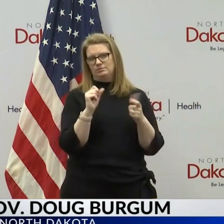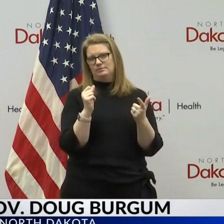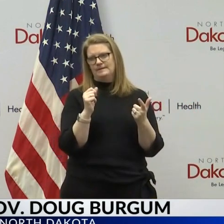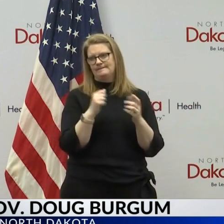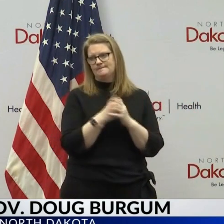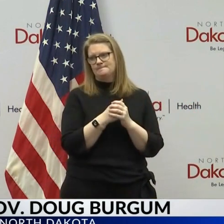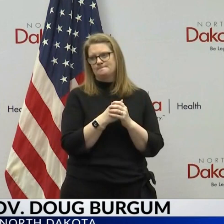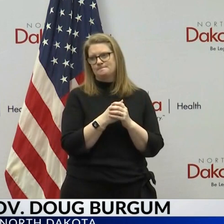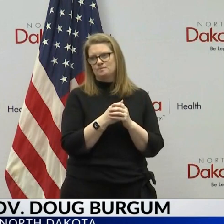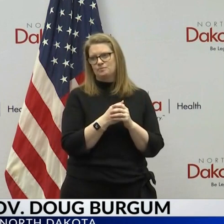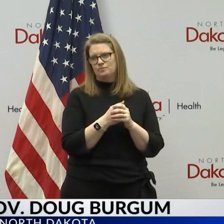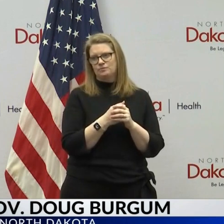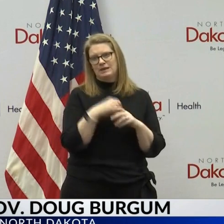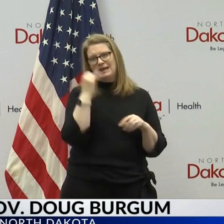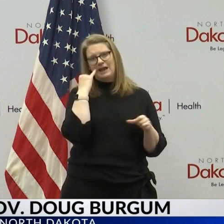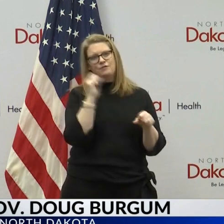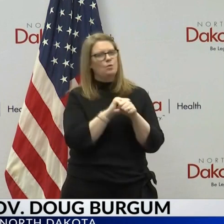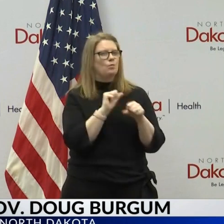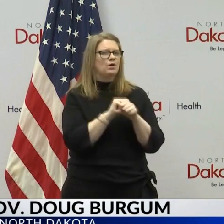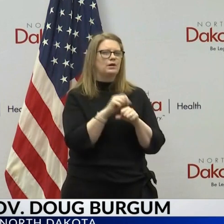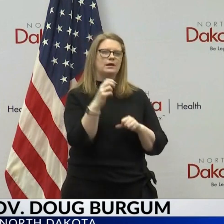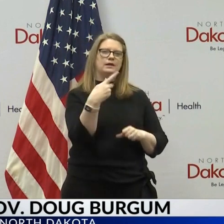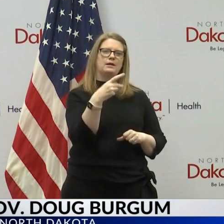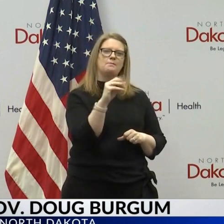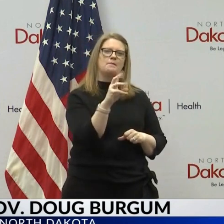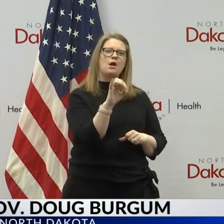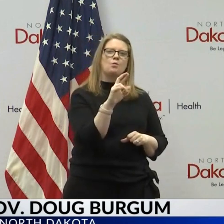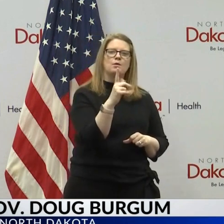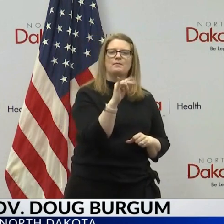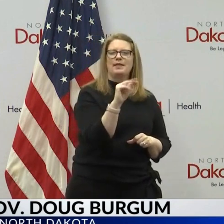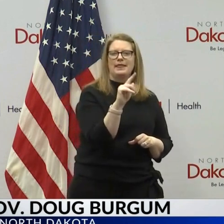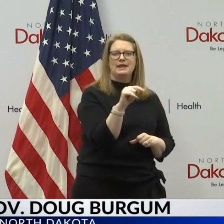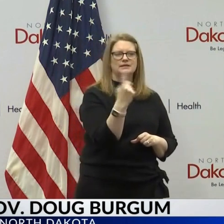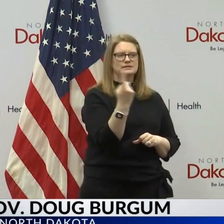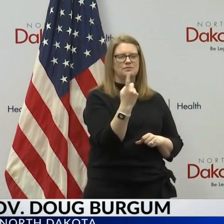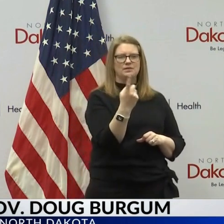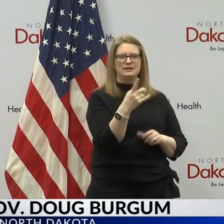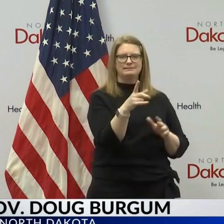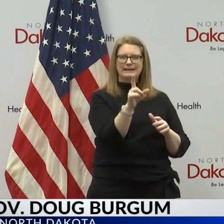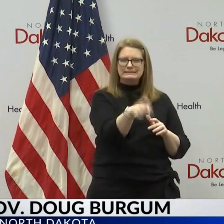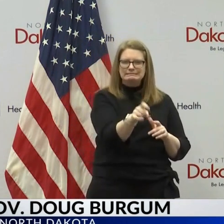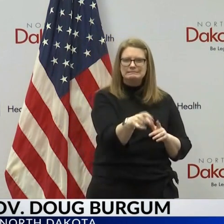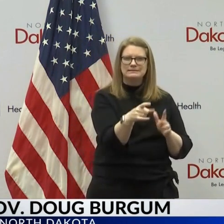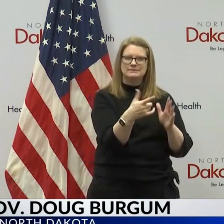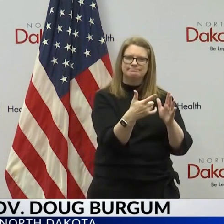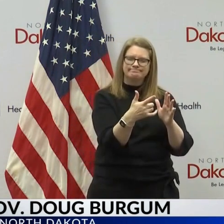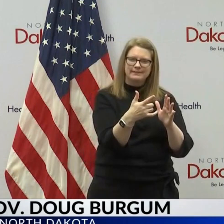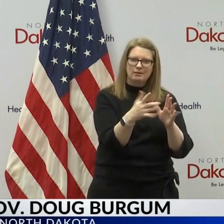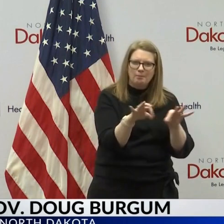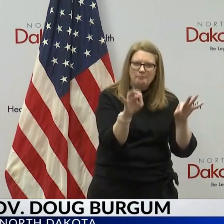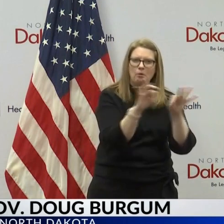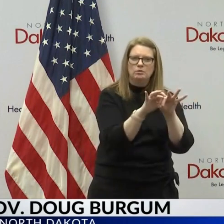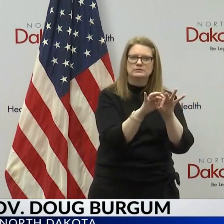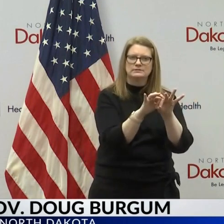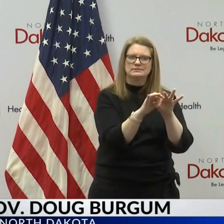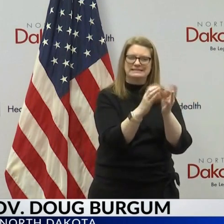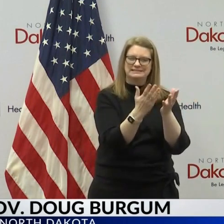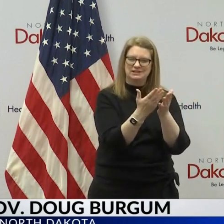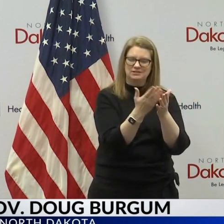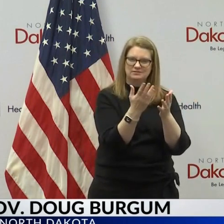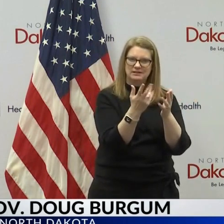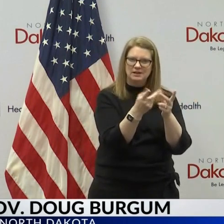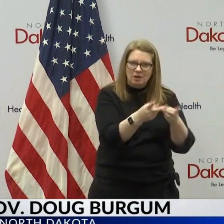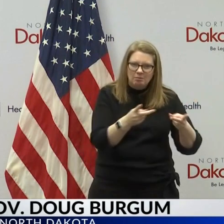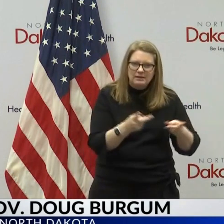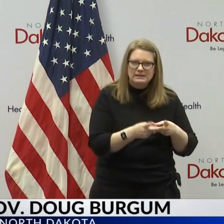if you're working in a power plant or someplace like that, essential things, essential critical infrastructure, these are places where I think